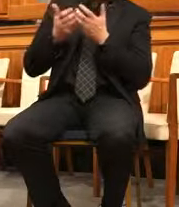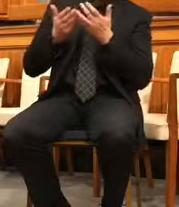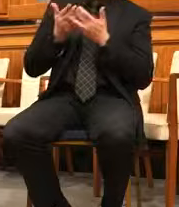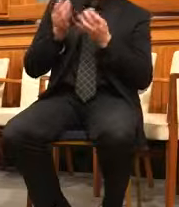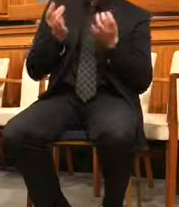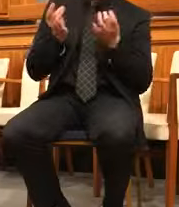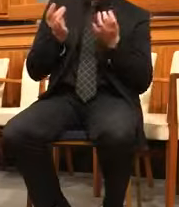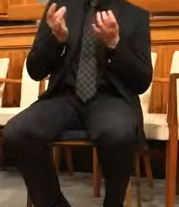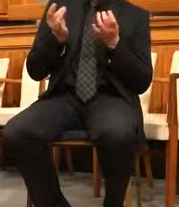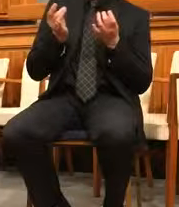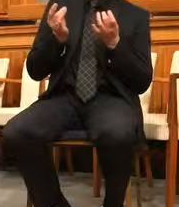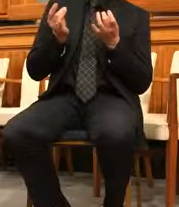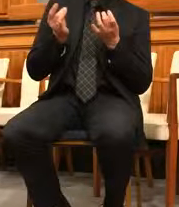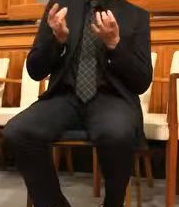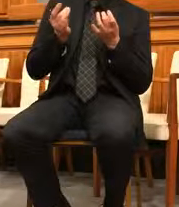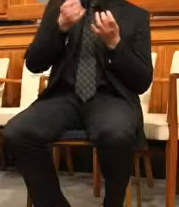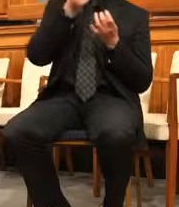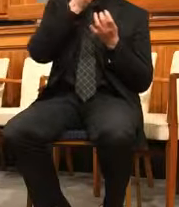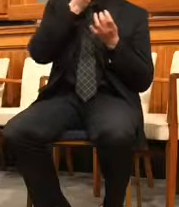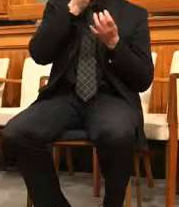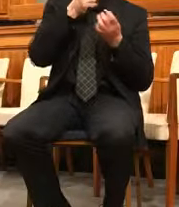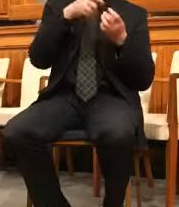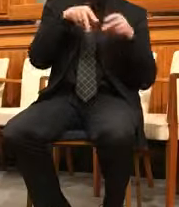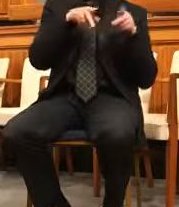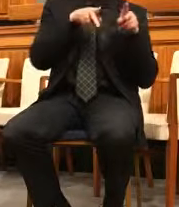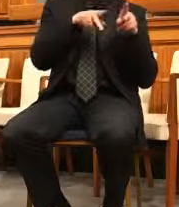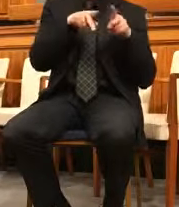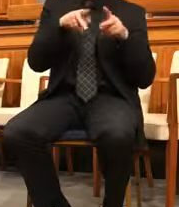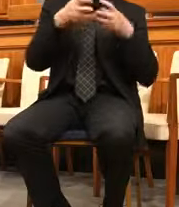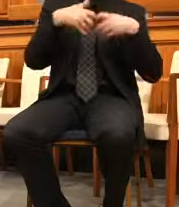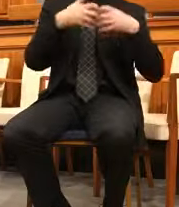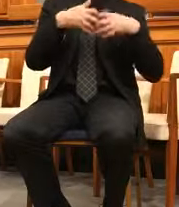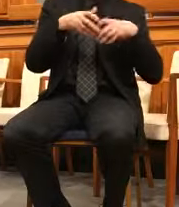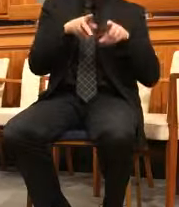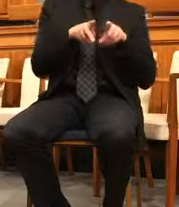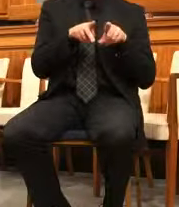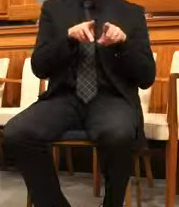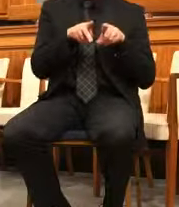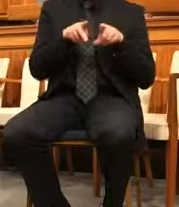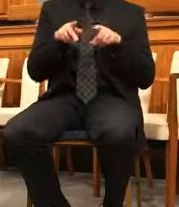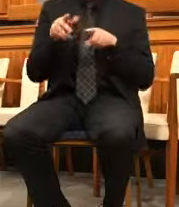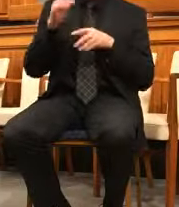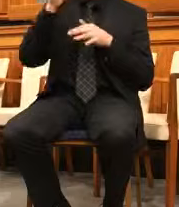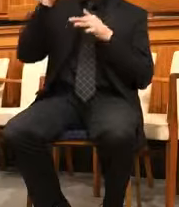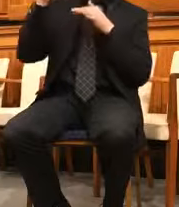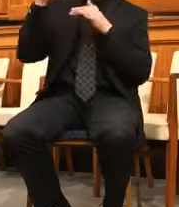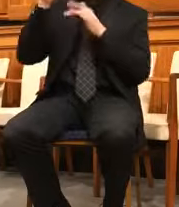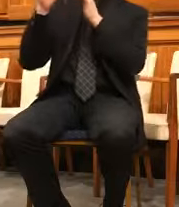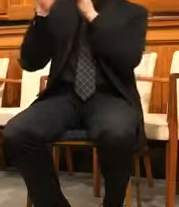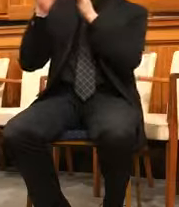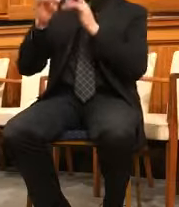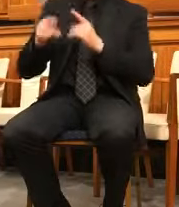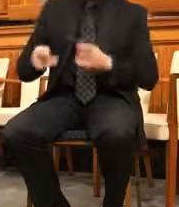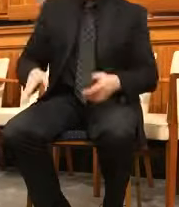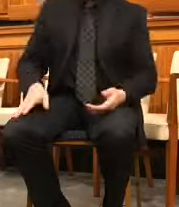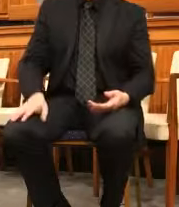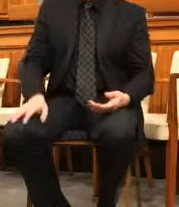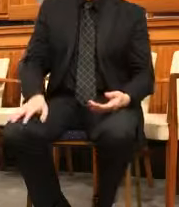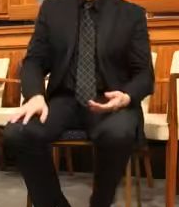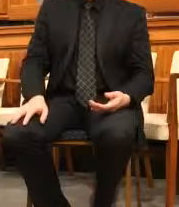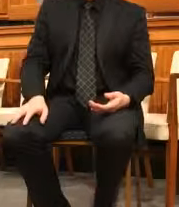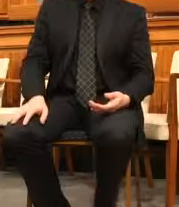the technique to contact the Almighty Spirit. Some people